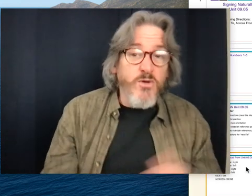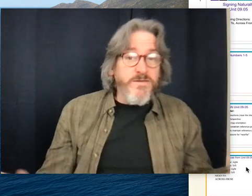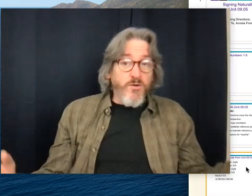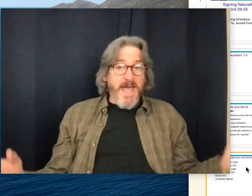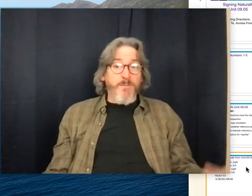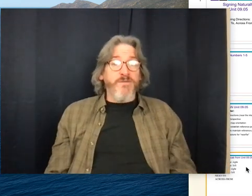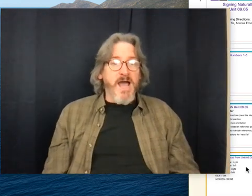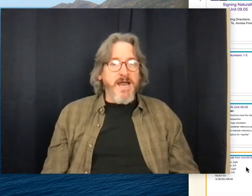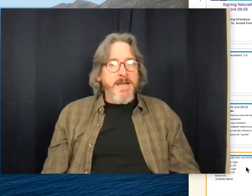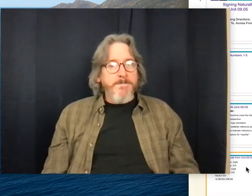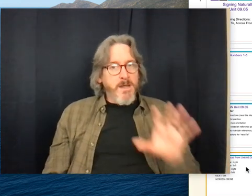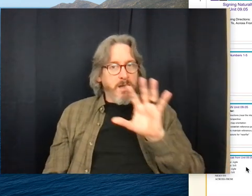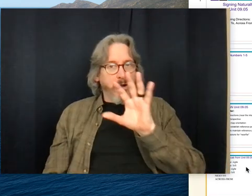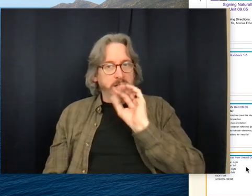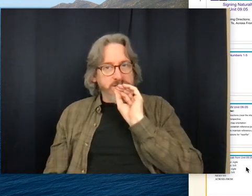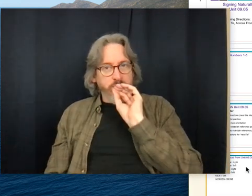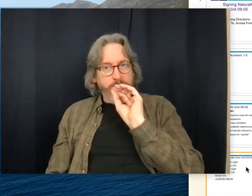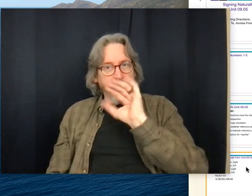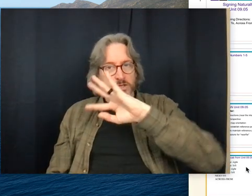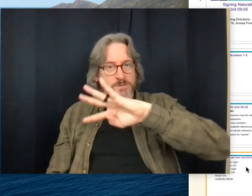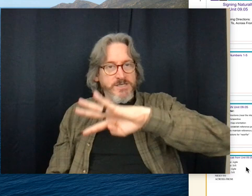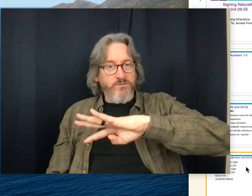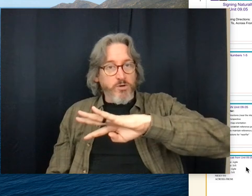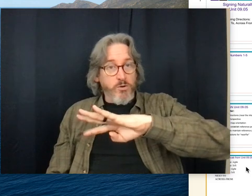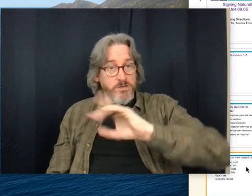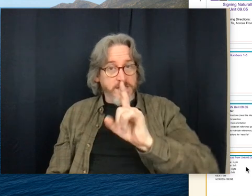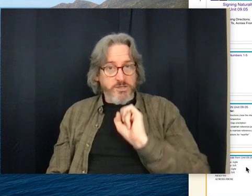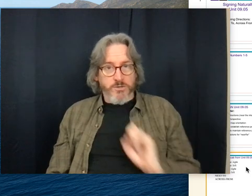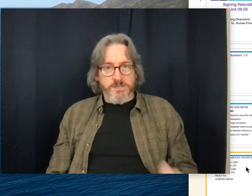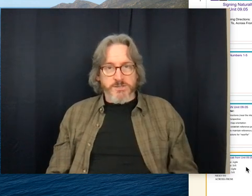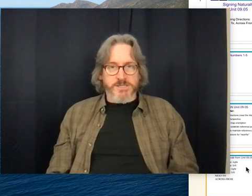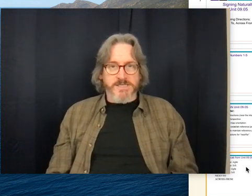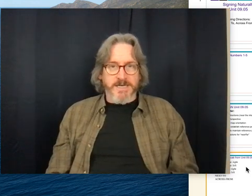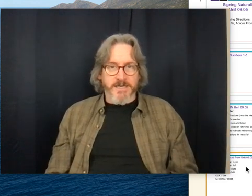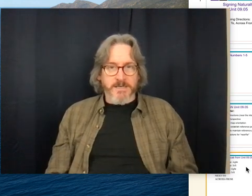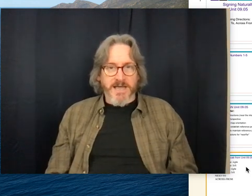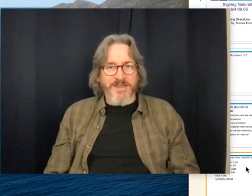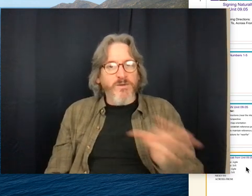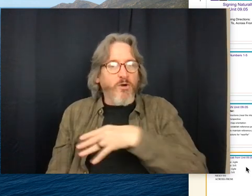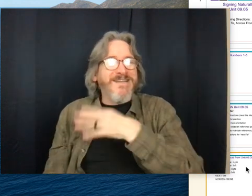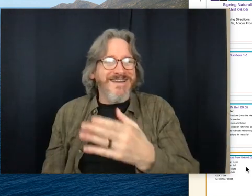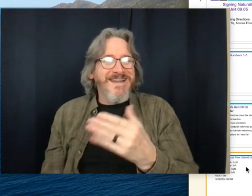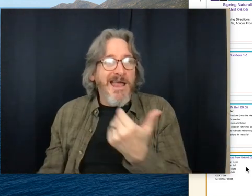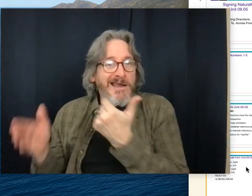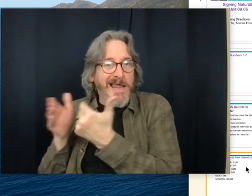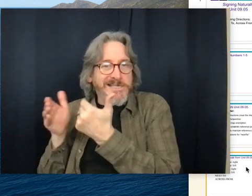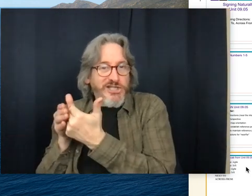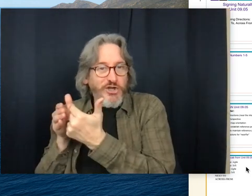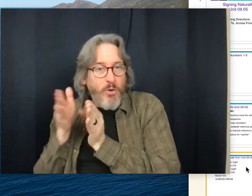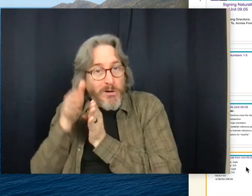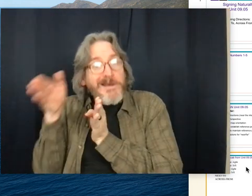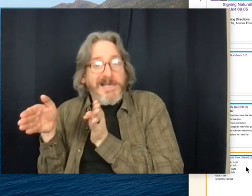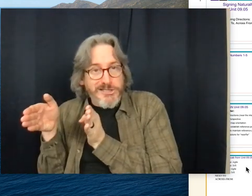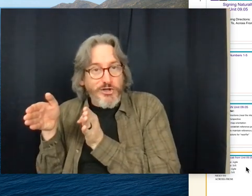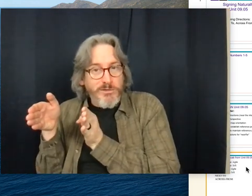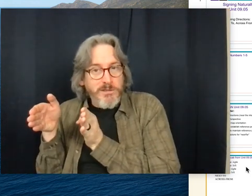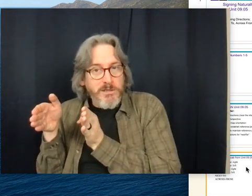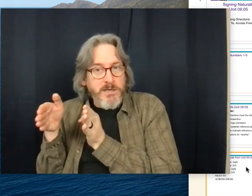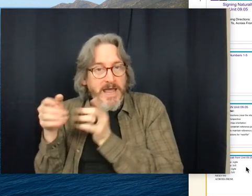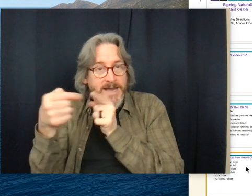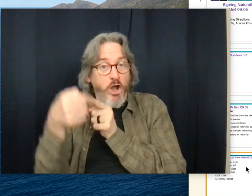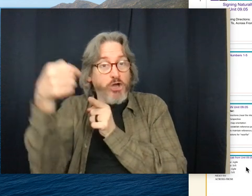The only vocab we've got is going to be using the 4 corners. I'll show this in just a second. And then we've already done next to or next